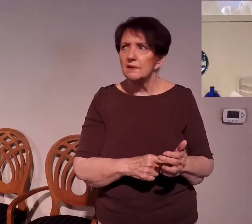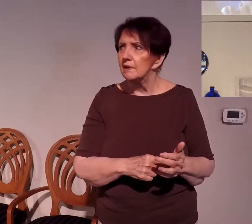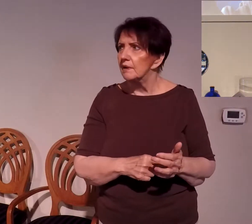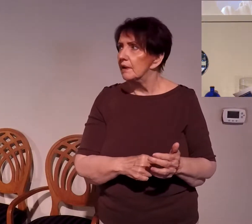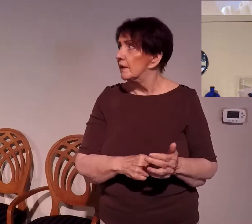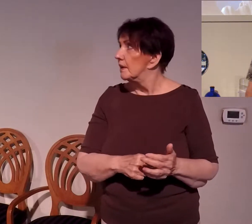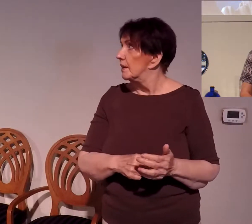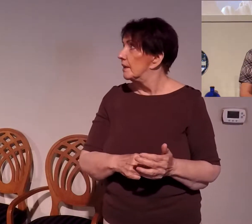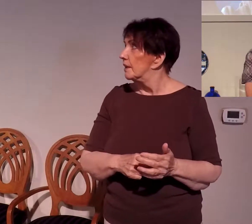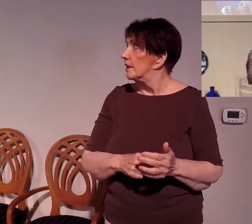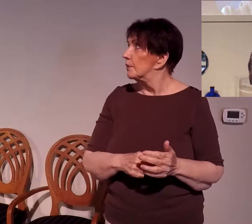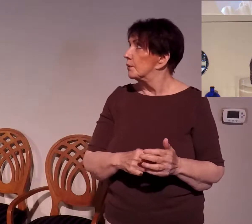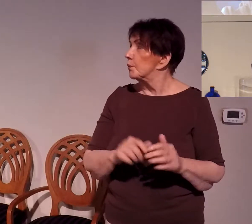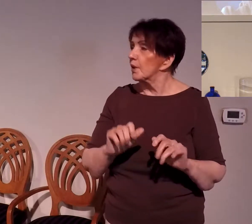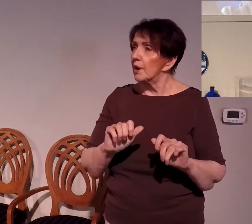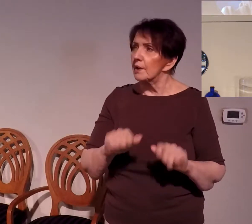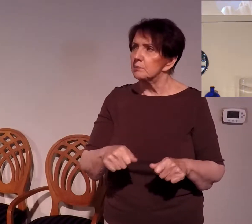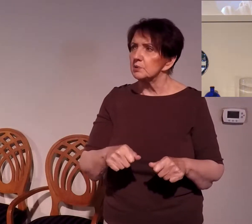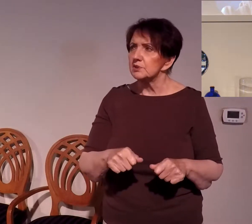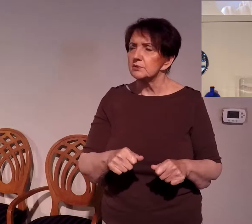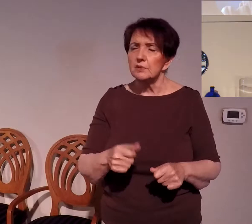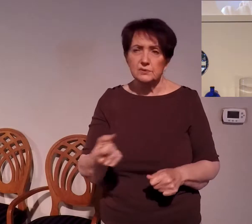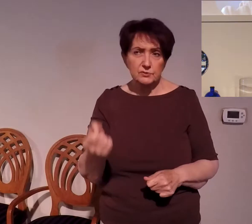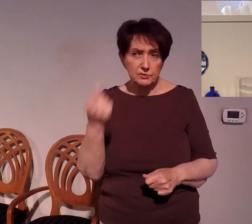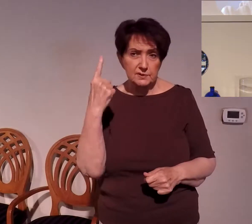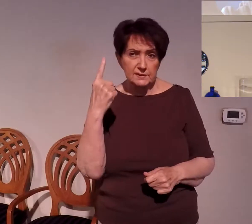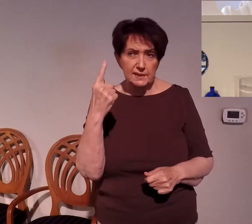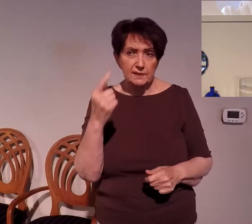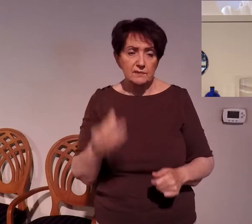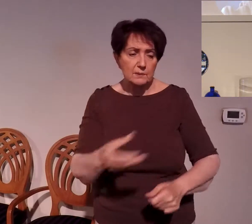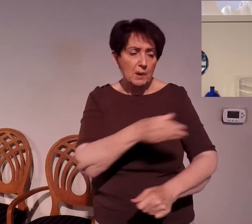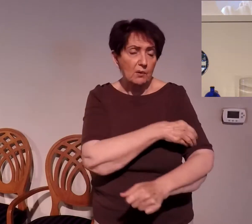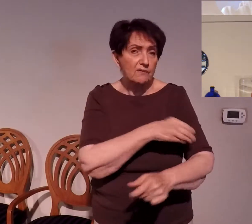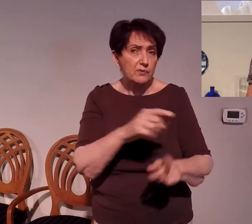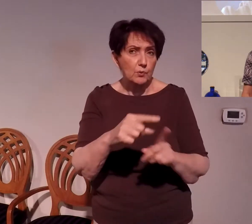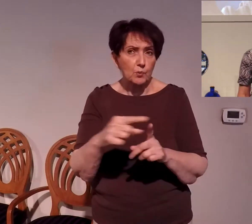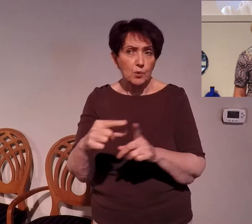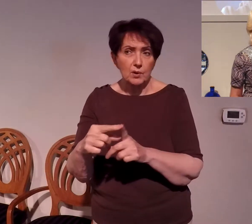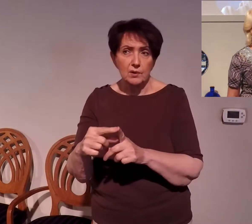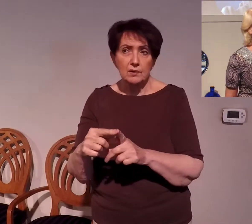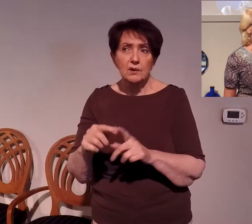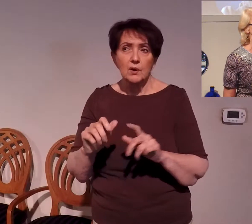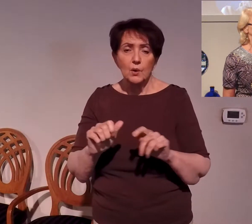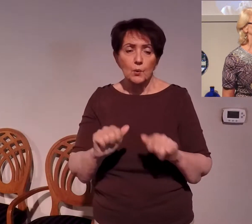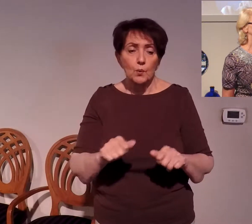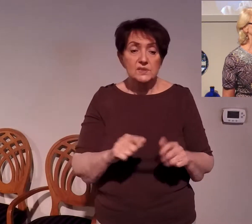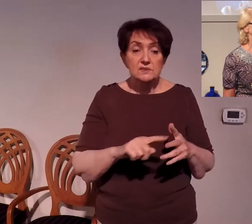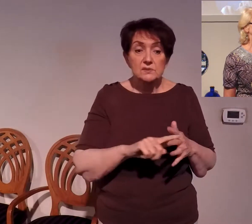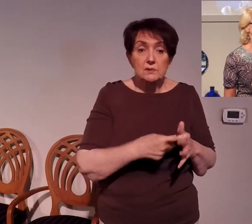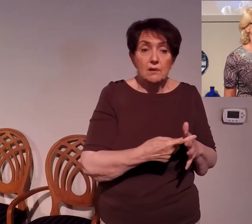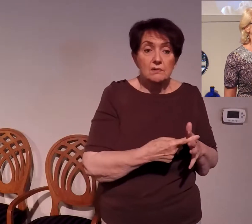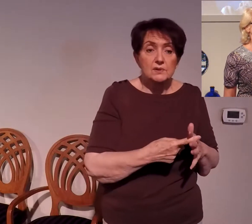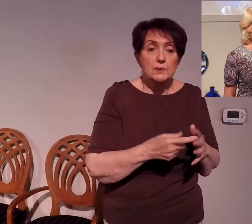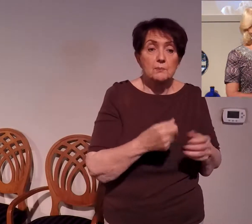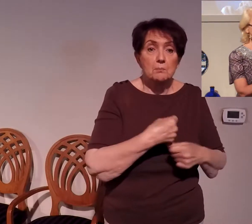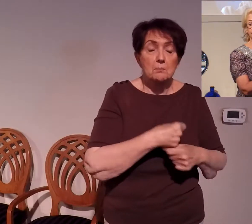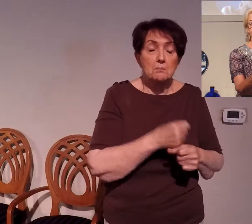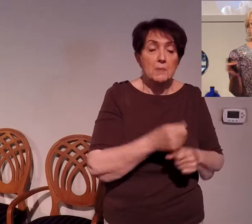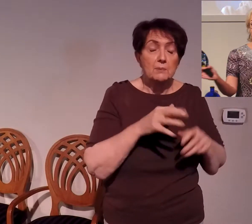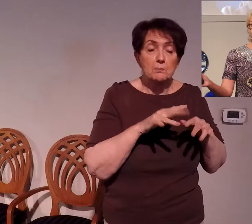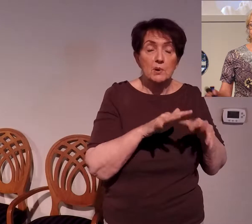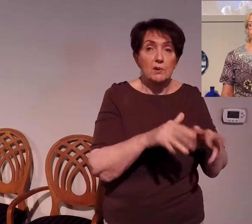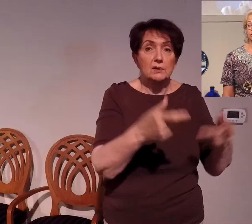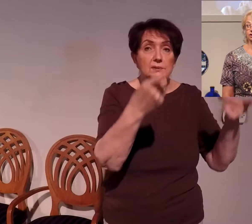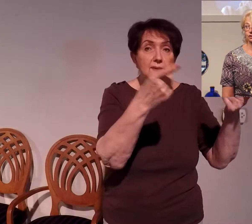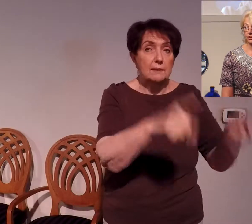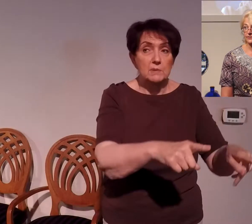we recognize and are able to understand the power of our words, that we can begin to manifest miracles. And every